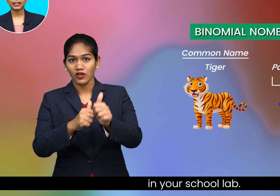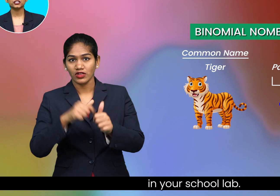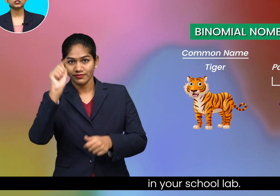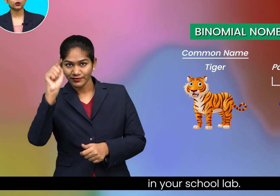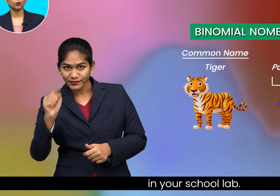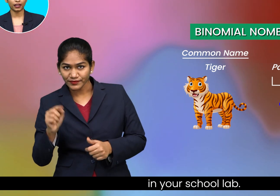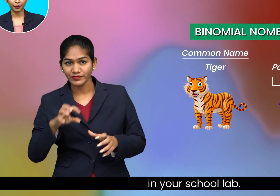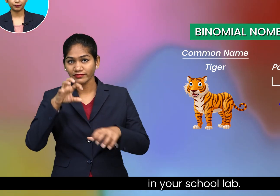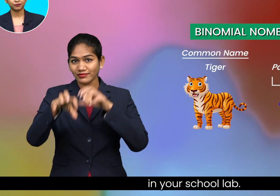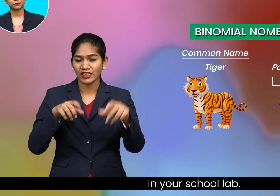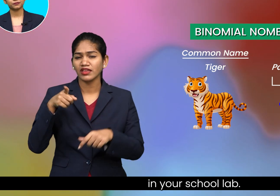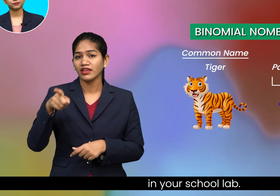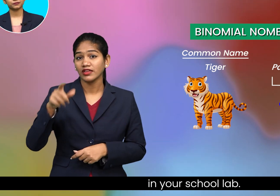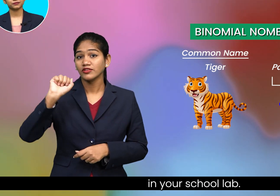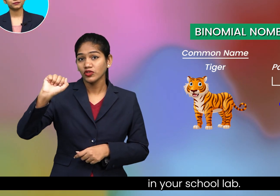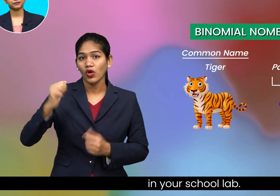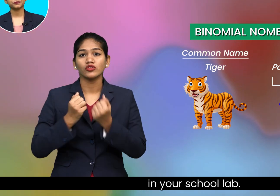in your school lab.